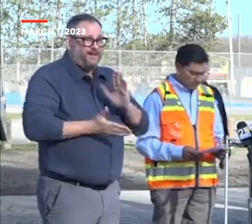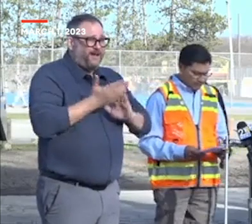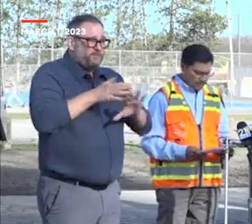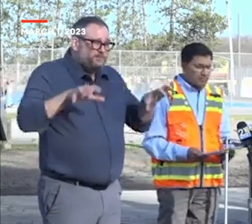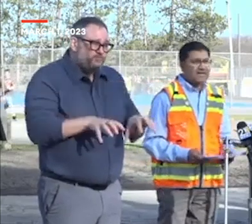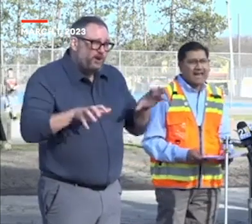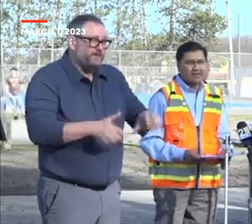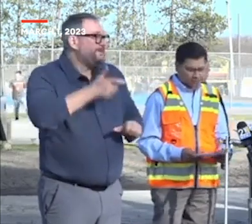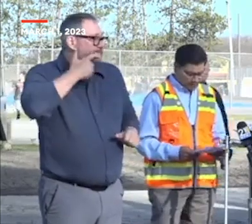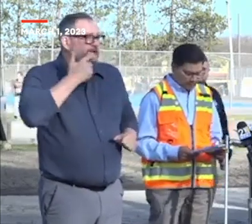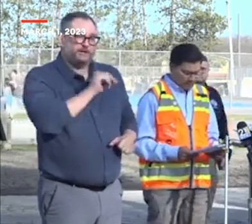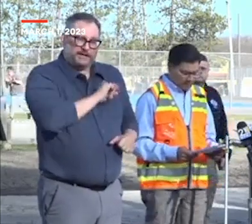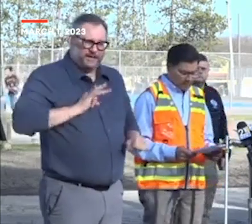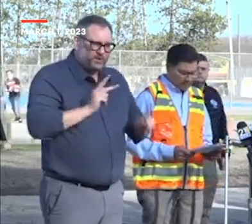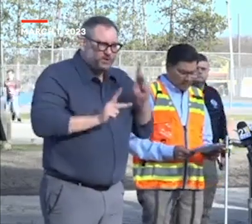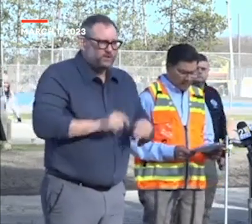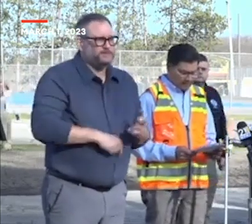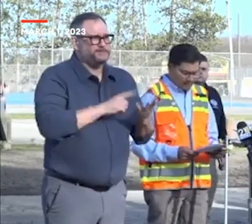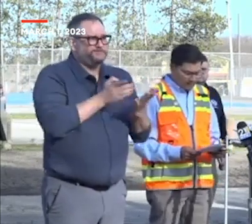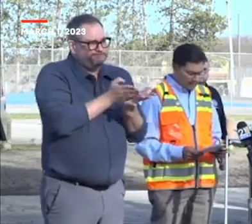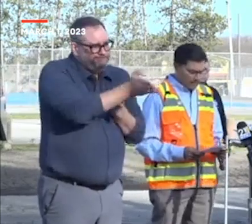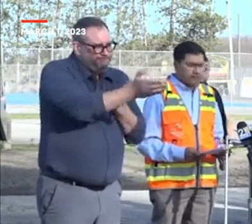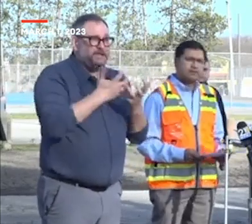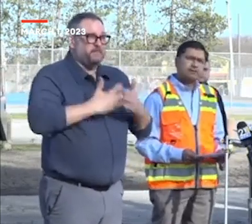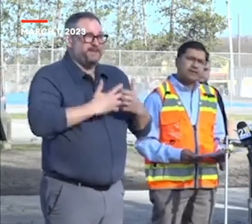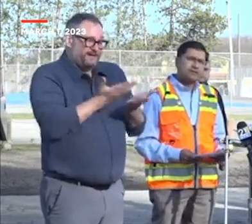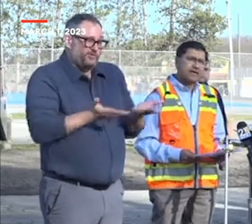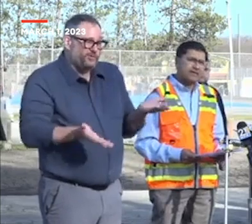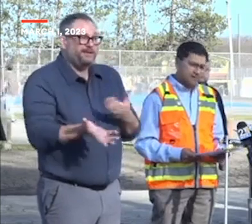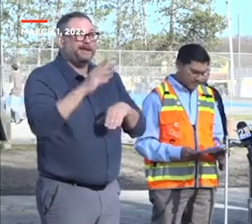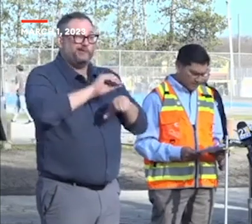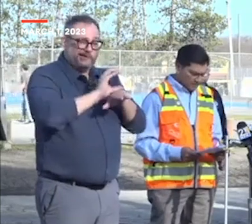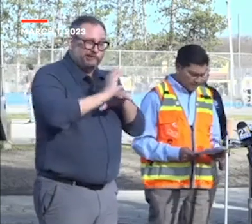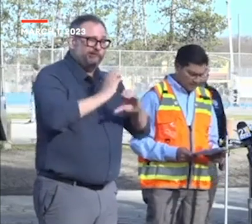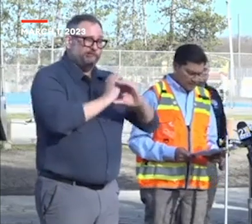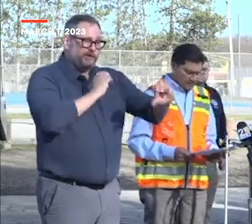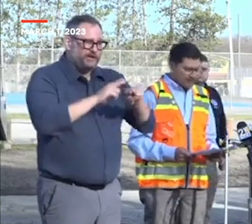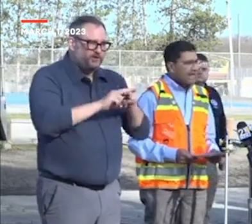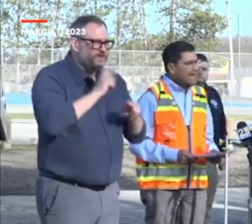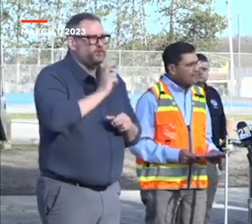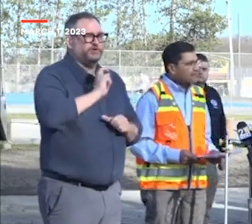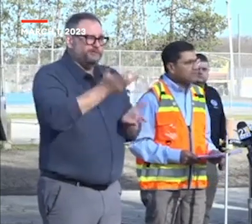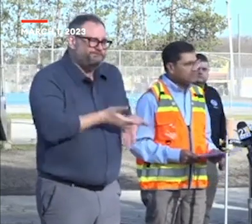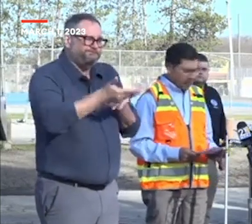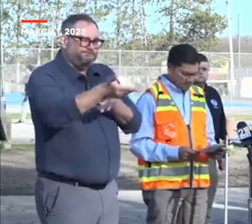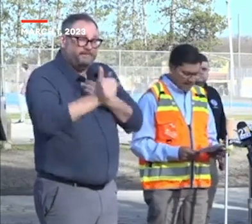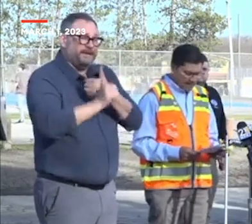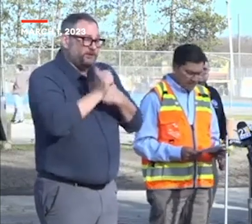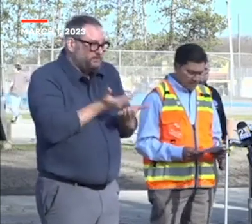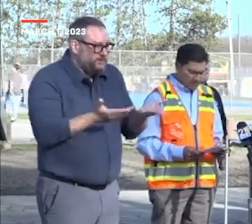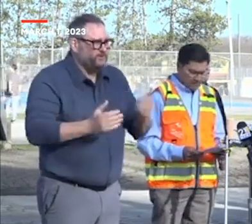crew, mechanical equipment, including tank cars used to transport hazardous materials, and hazardous